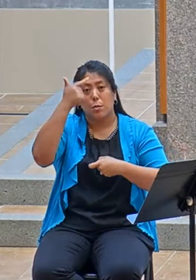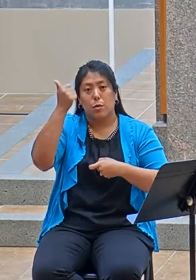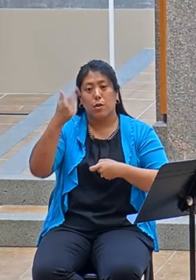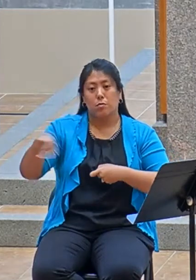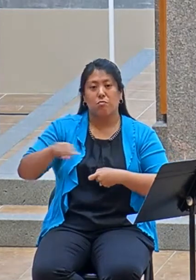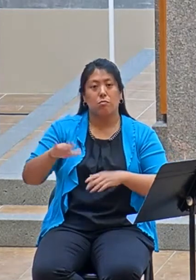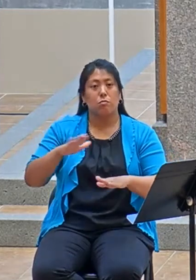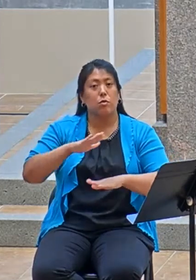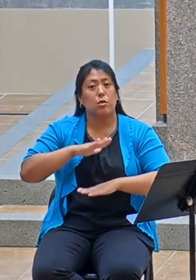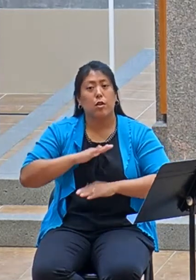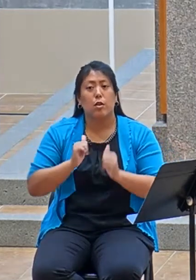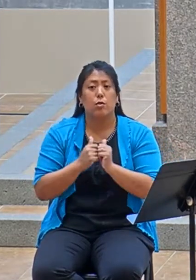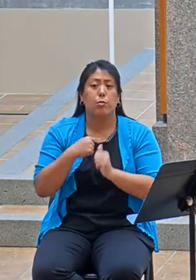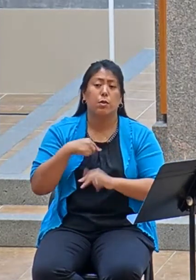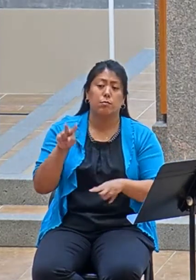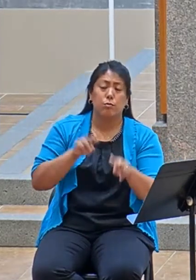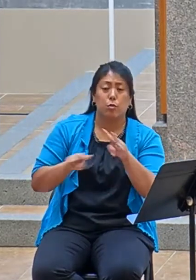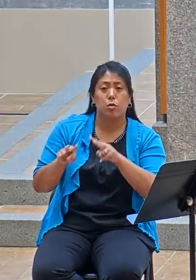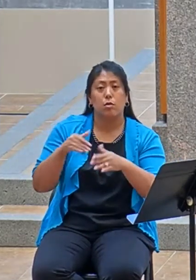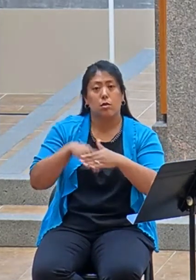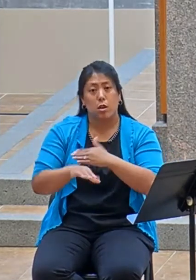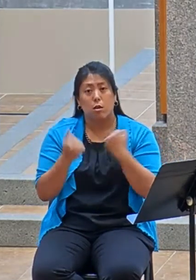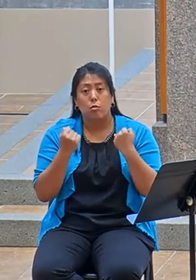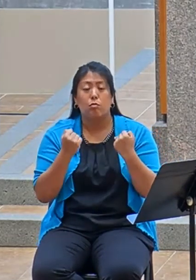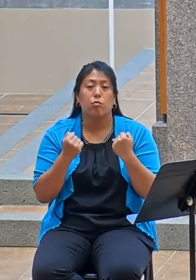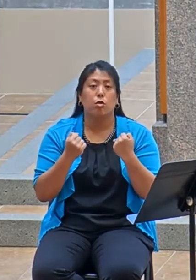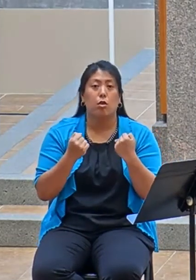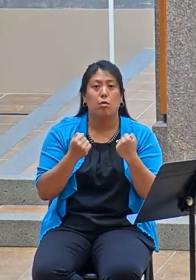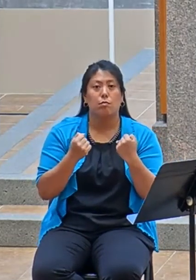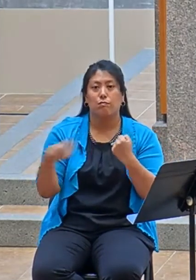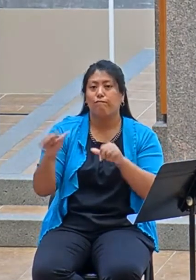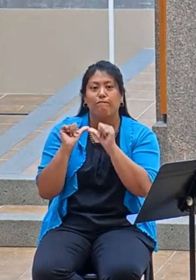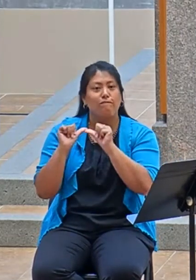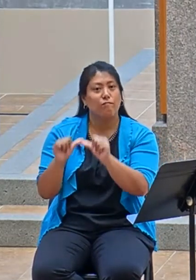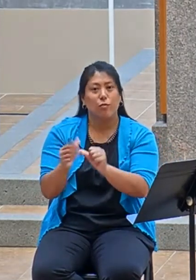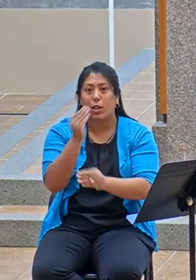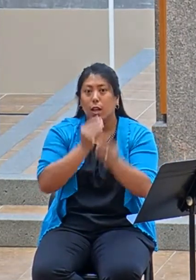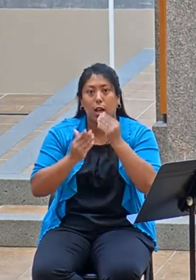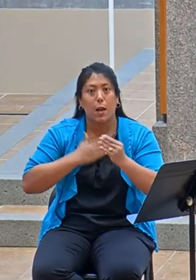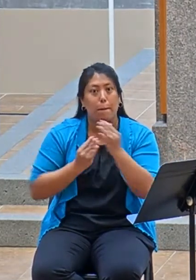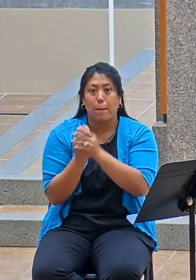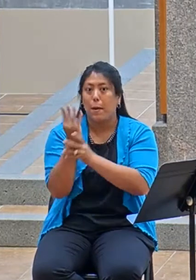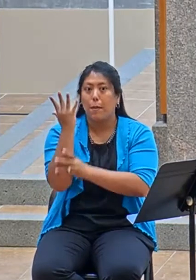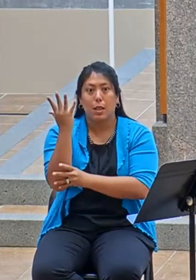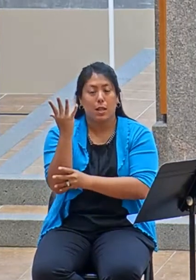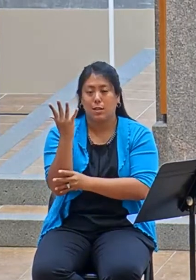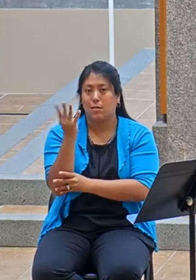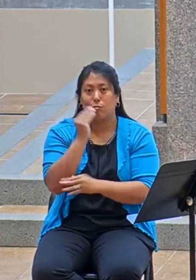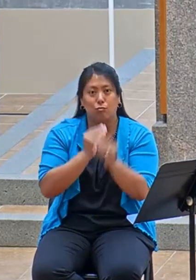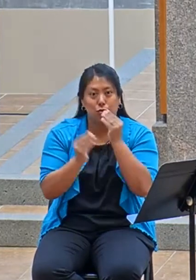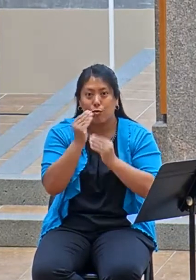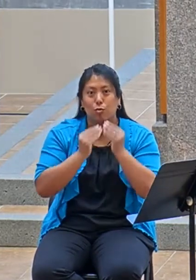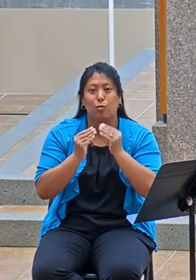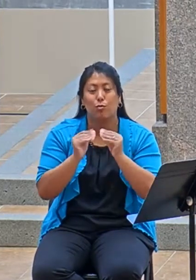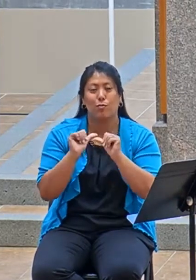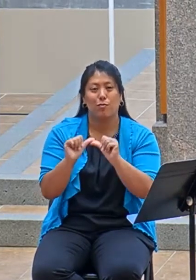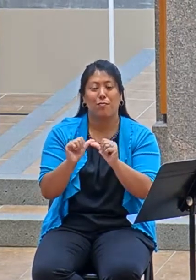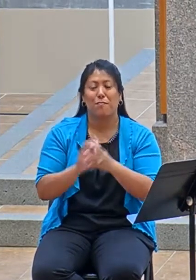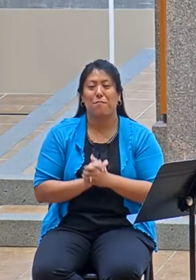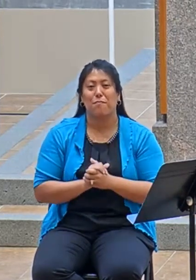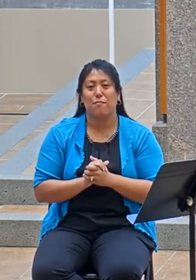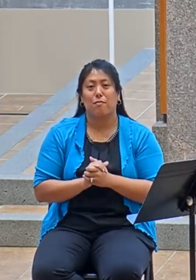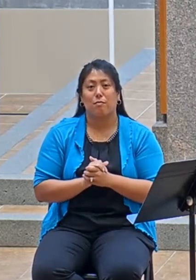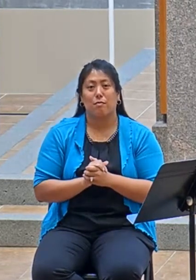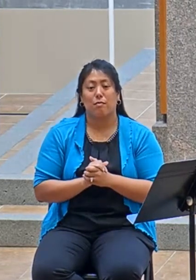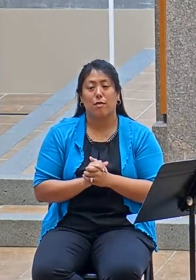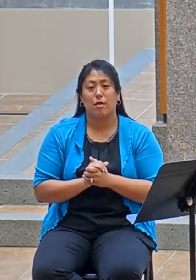me getting in my car and they were continuing to eat my plants, right? And eventually